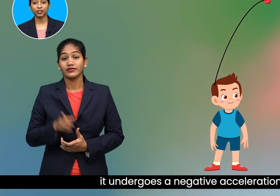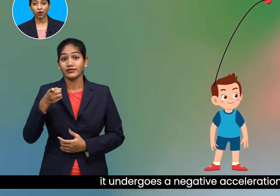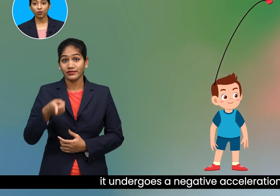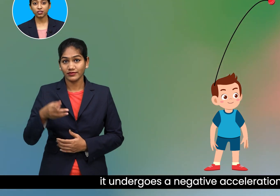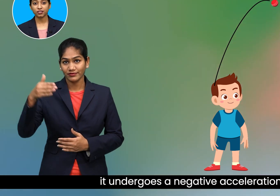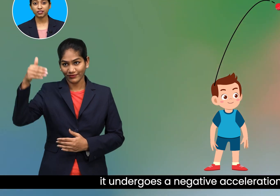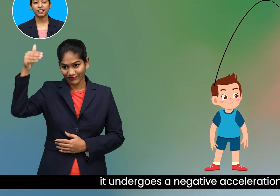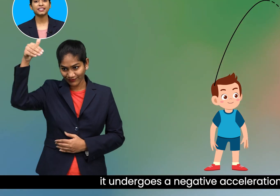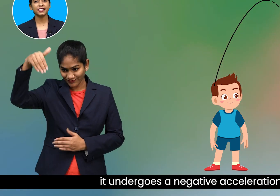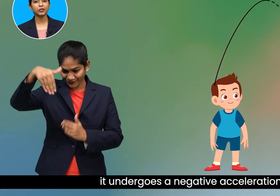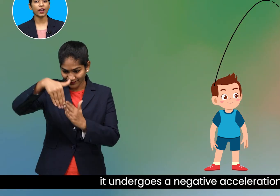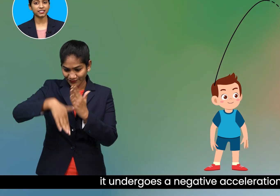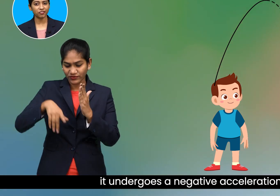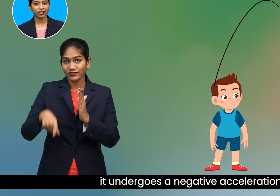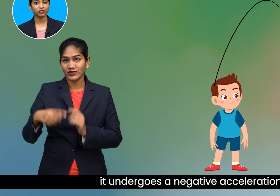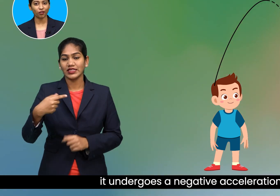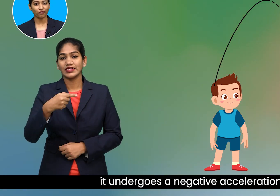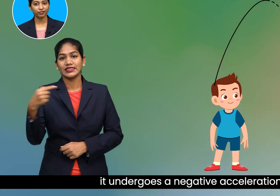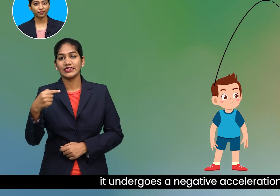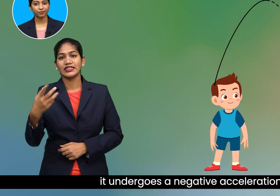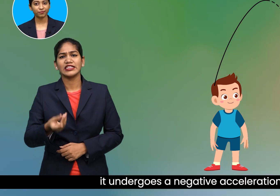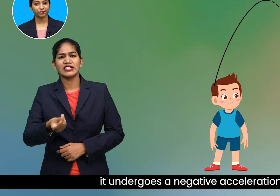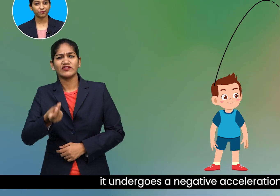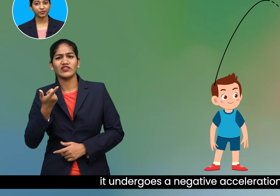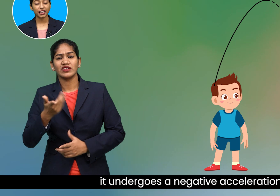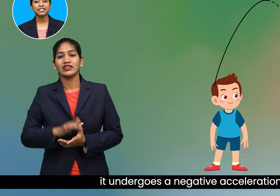it undergoes a negative acceleration of